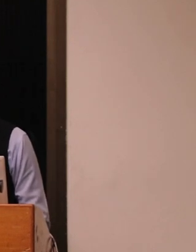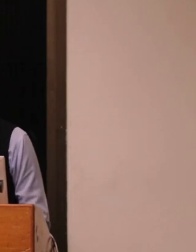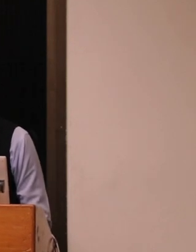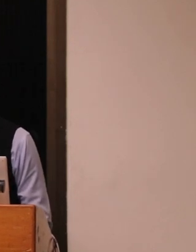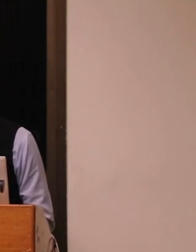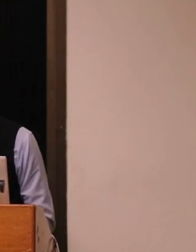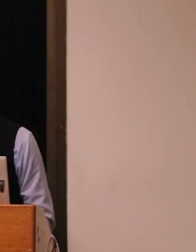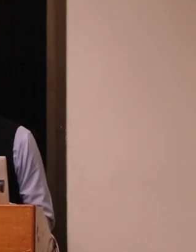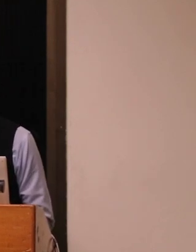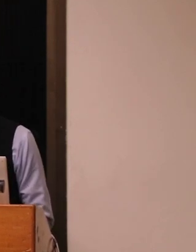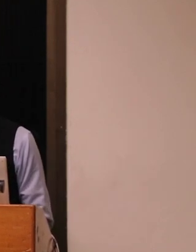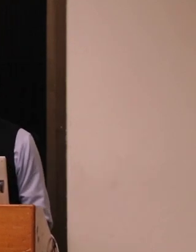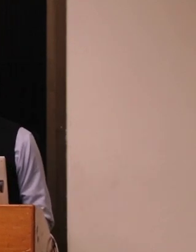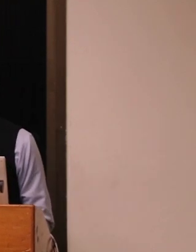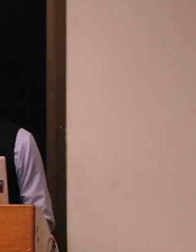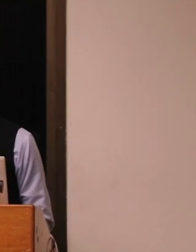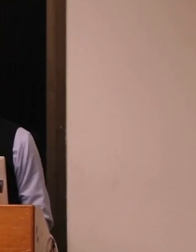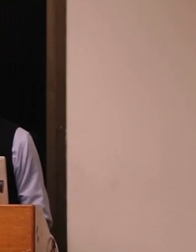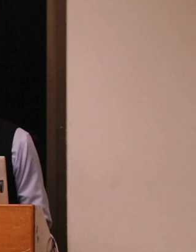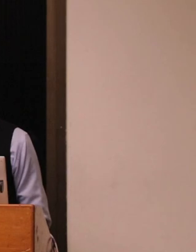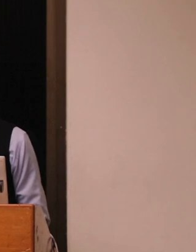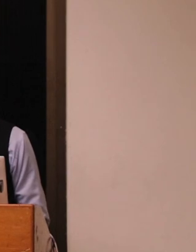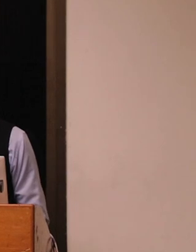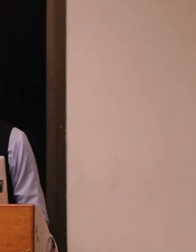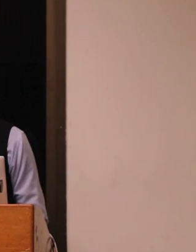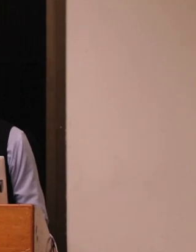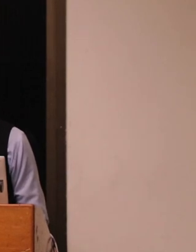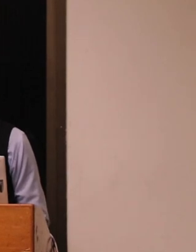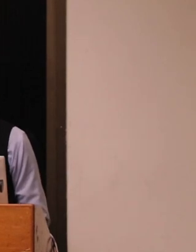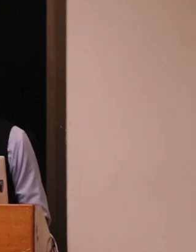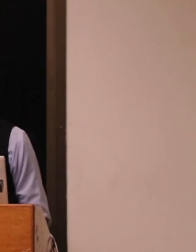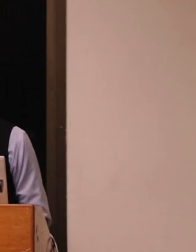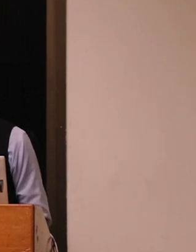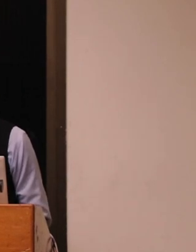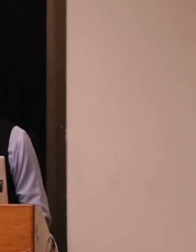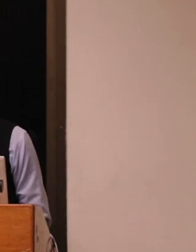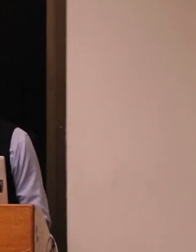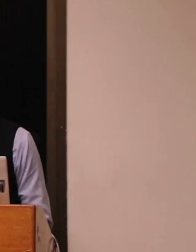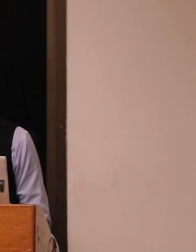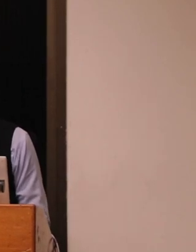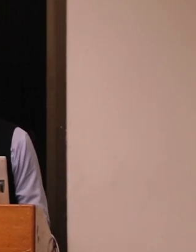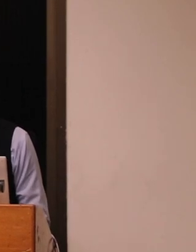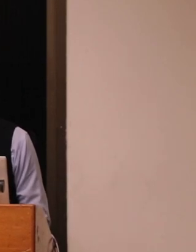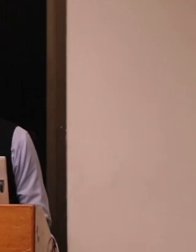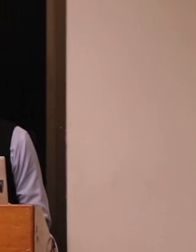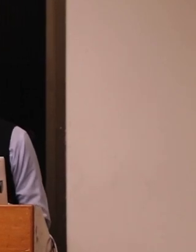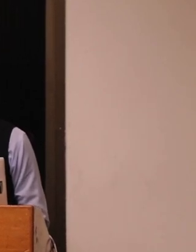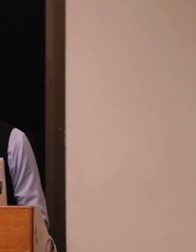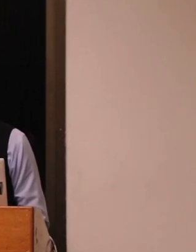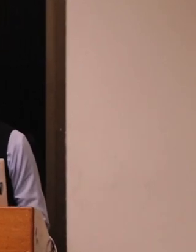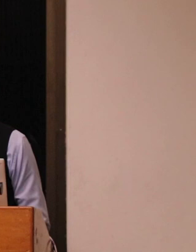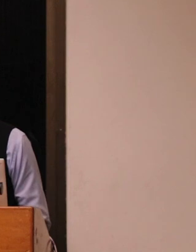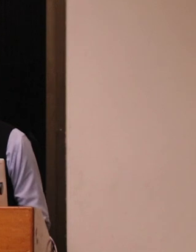good. Vidhi office in New Delhi, Bangalore and Mumbai aims to do high quality research,